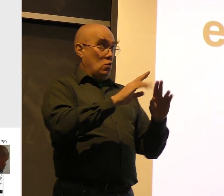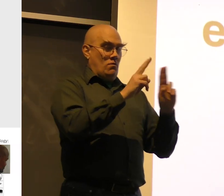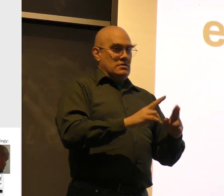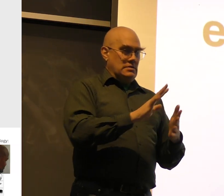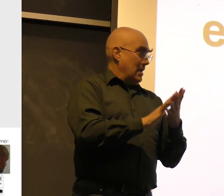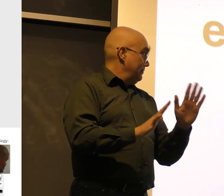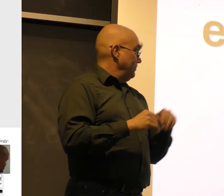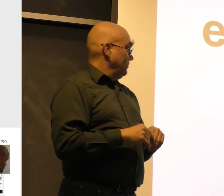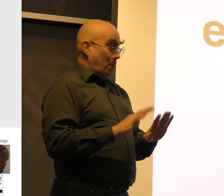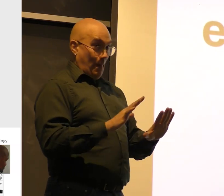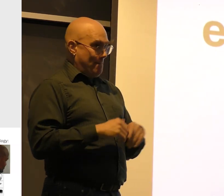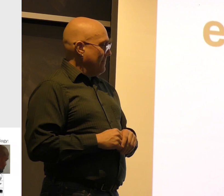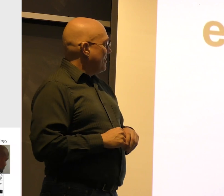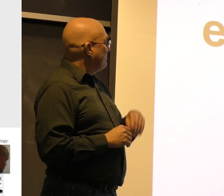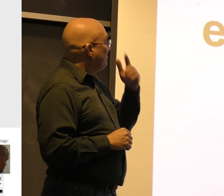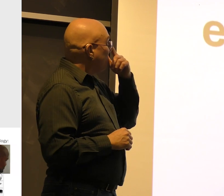talk about universal design for a whole talk.